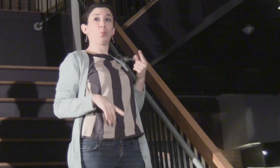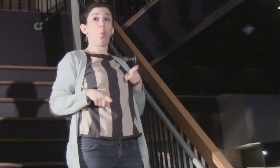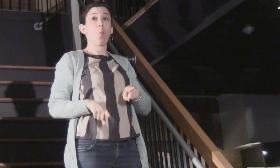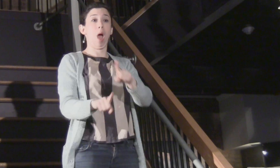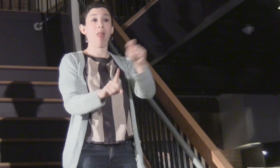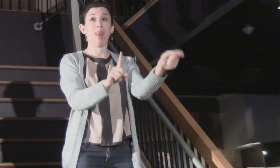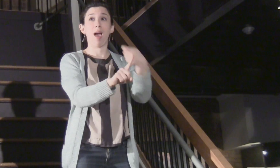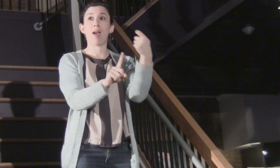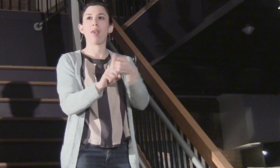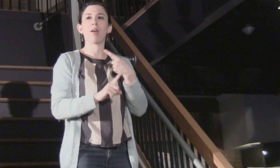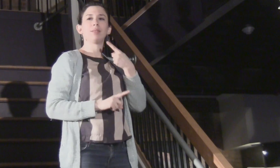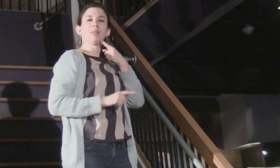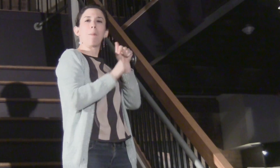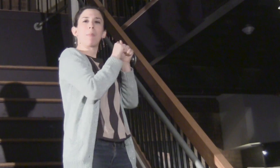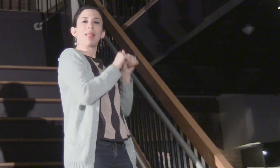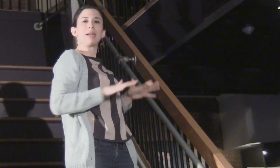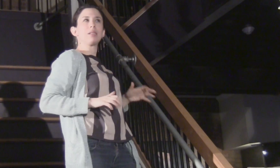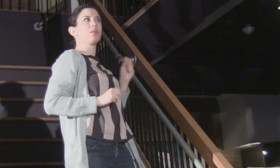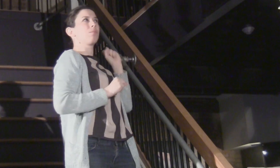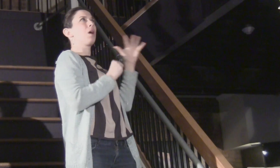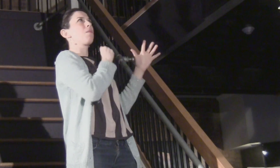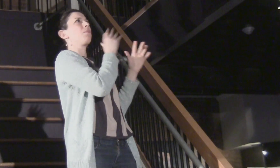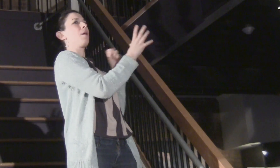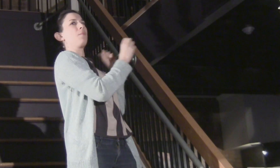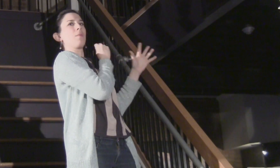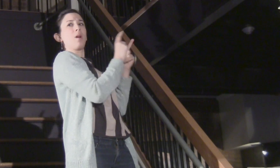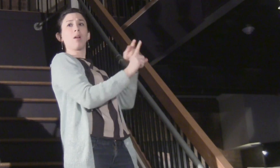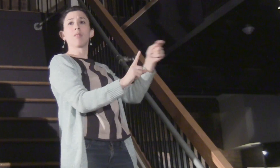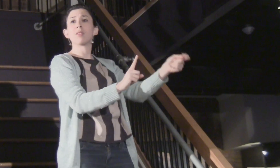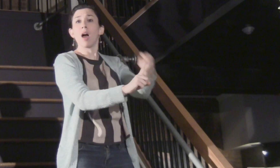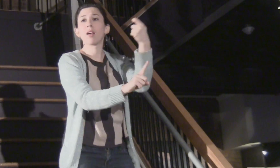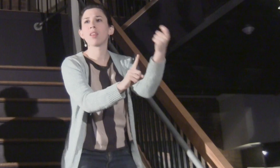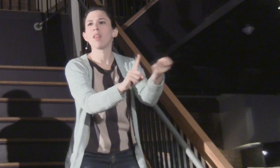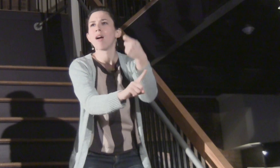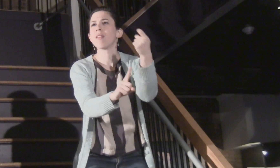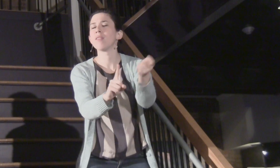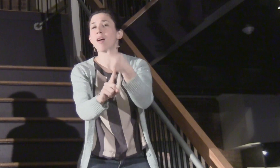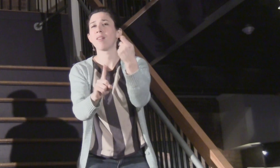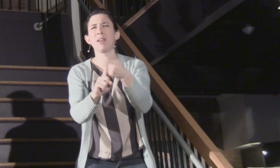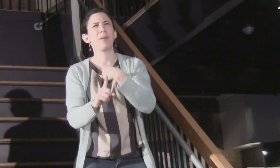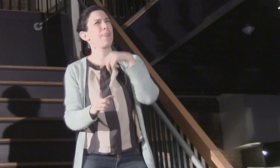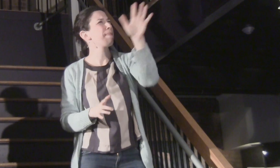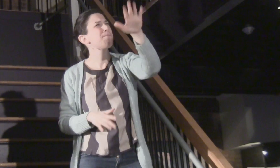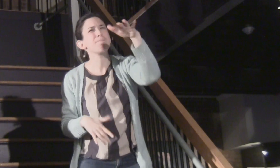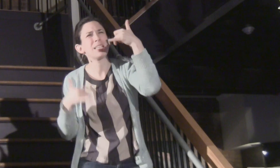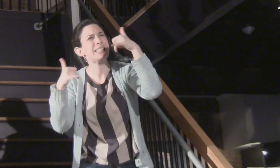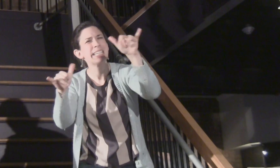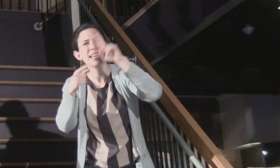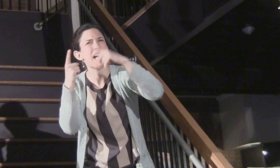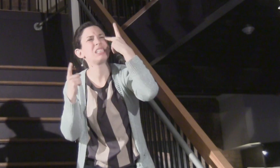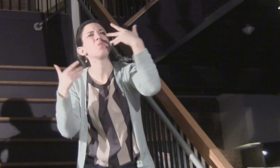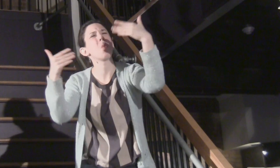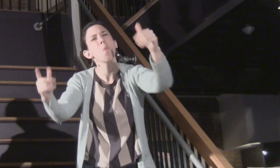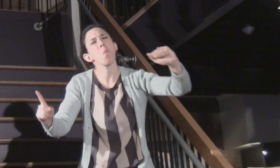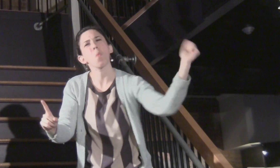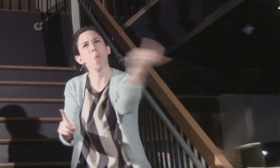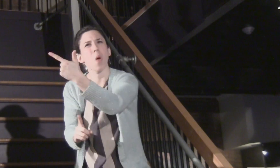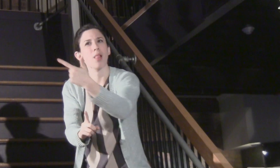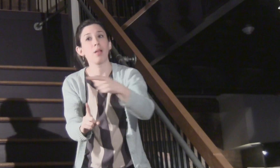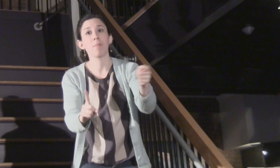see me. So Herschel, while he's lighting them, said the blessings for the Chanukah. And he can't see him